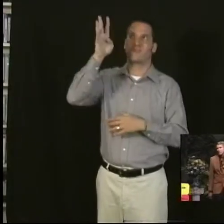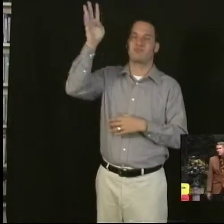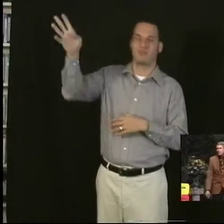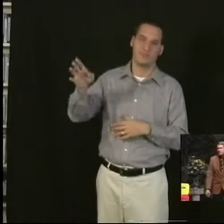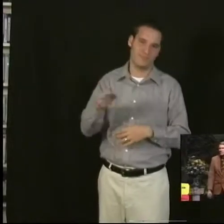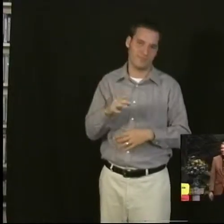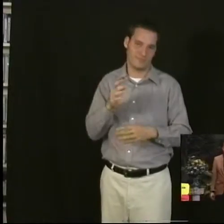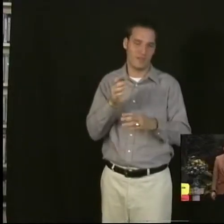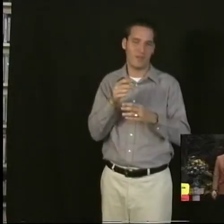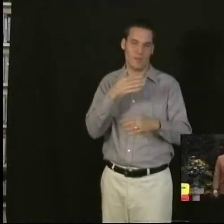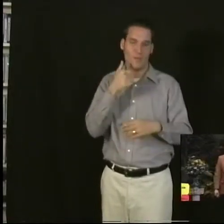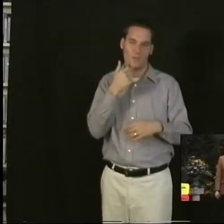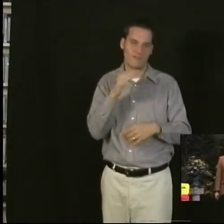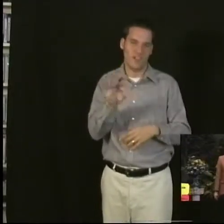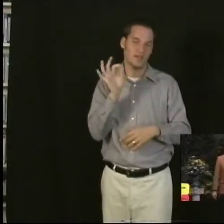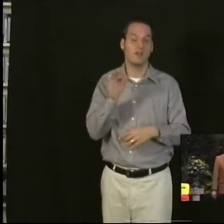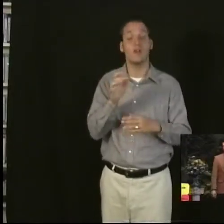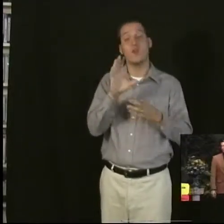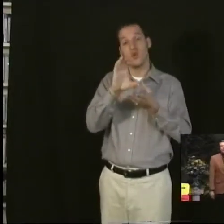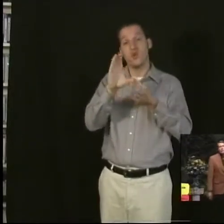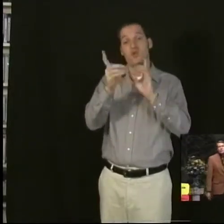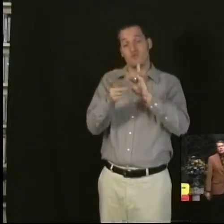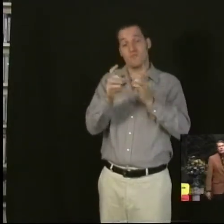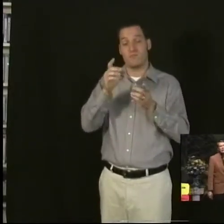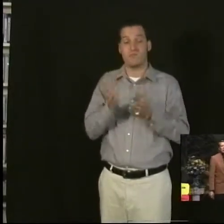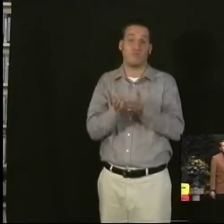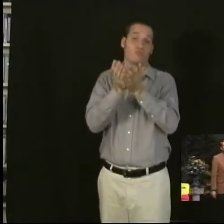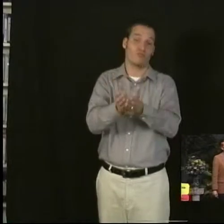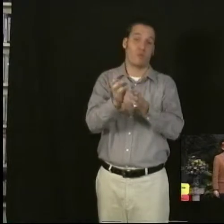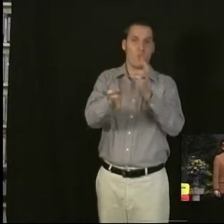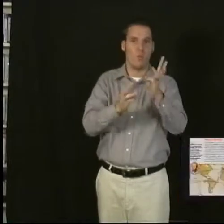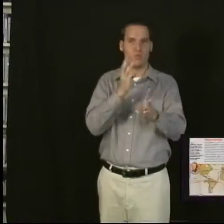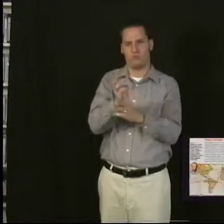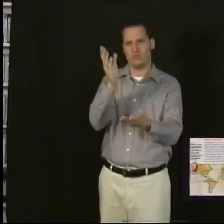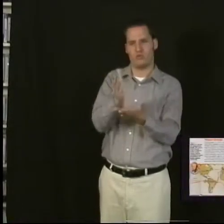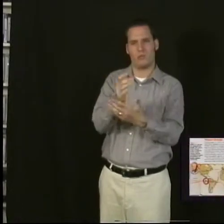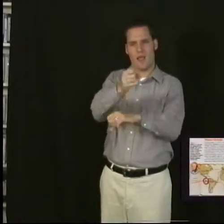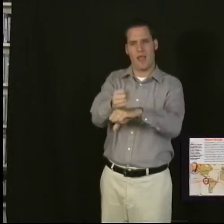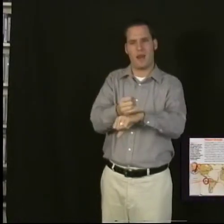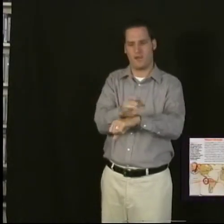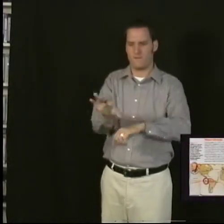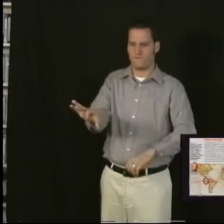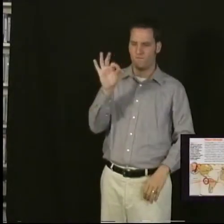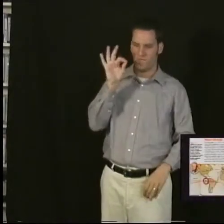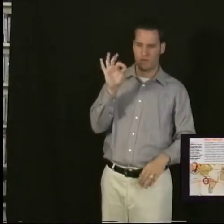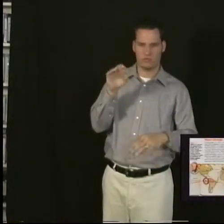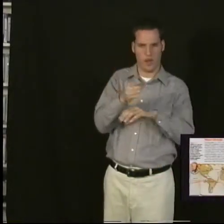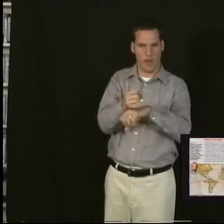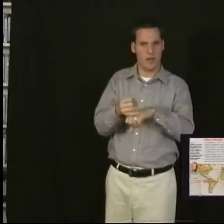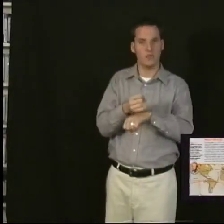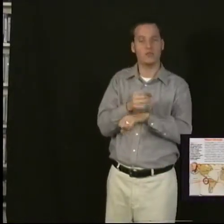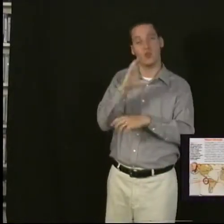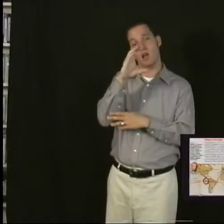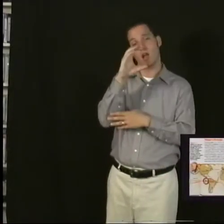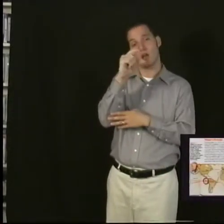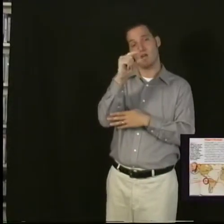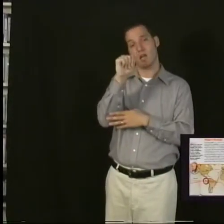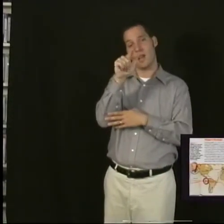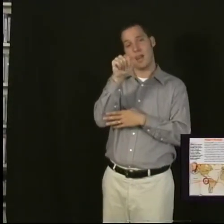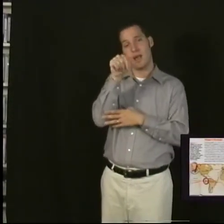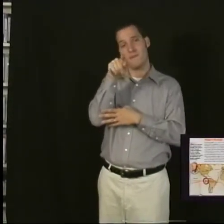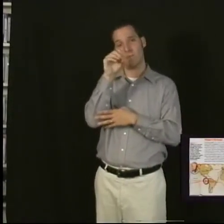but that's what the best research says. Darwin sailed around the world. He stopped off at these islands right there called the Galapagos Islands. There on those